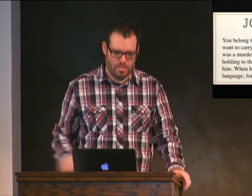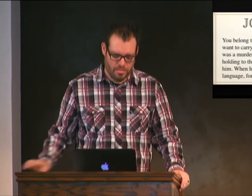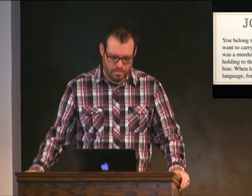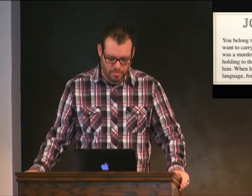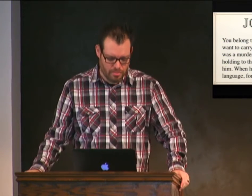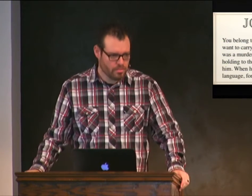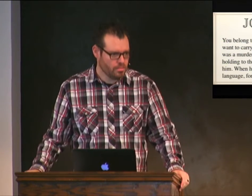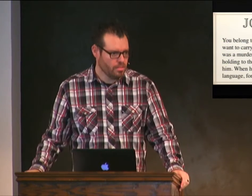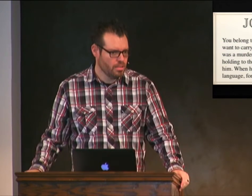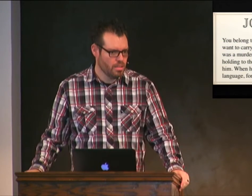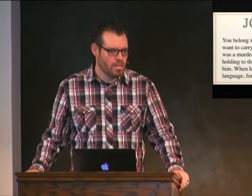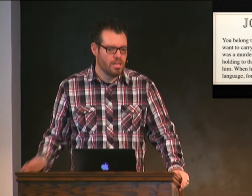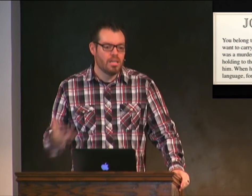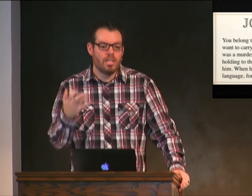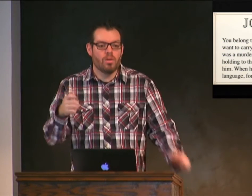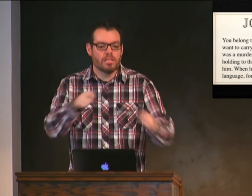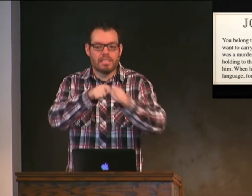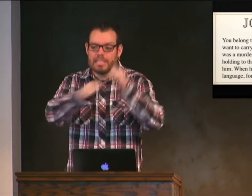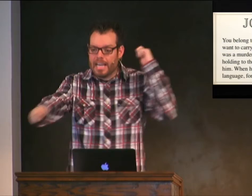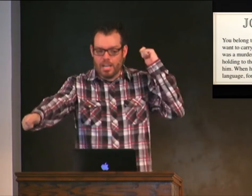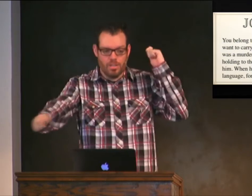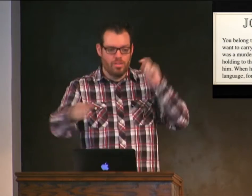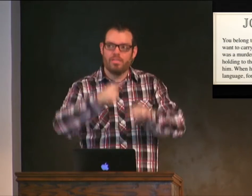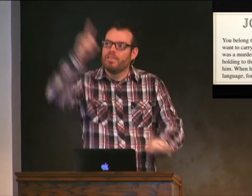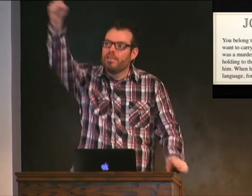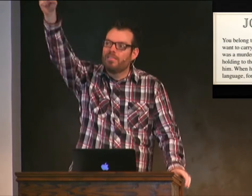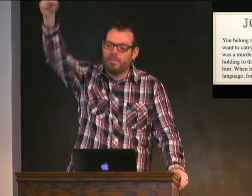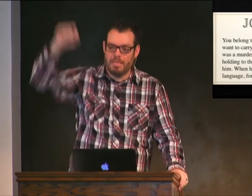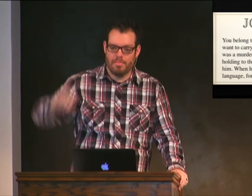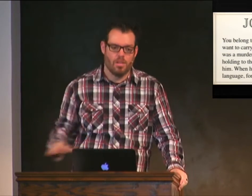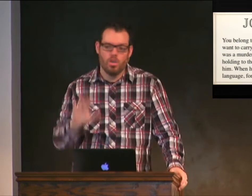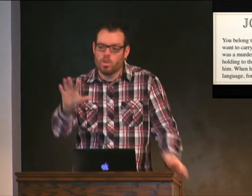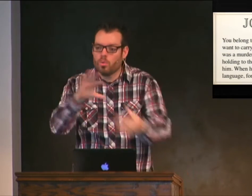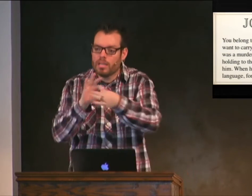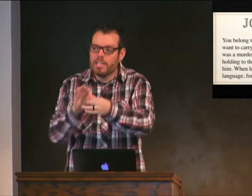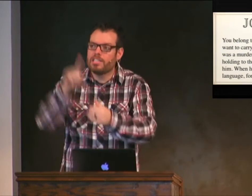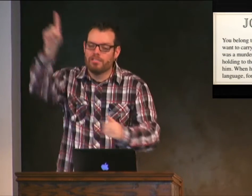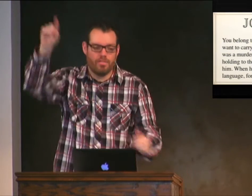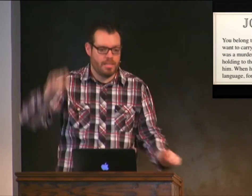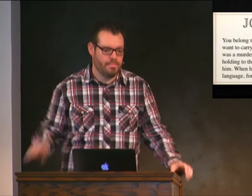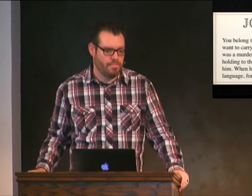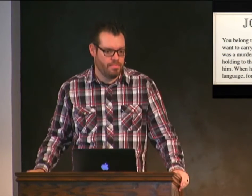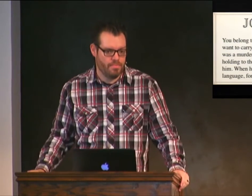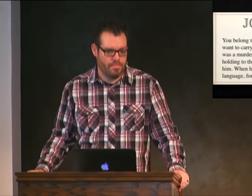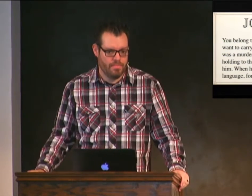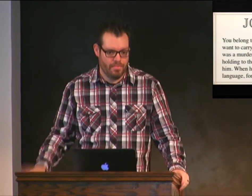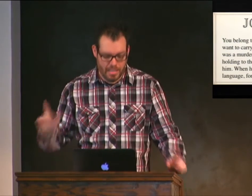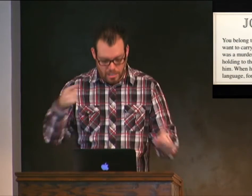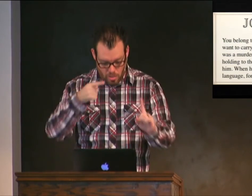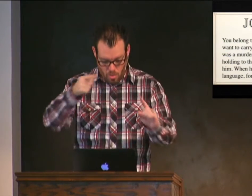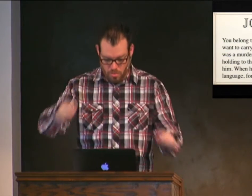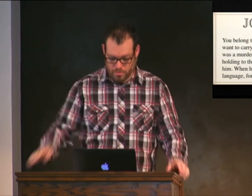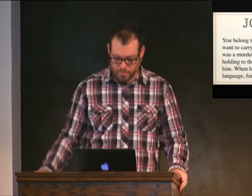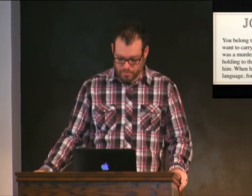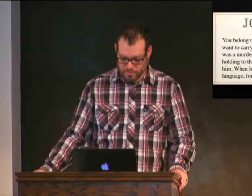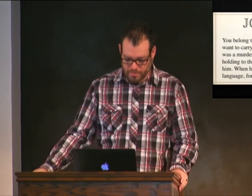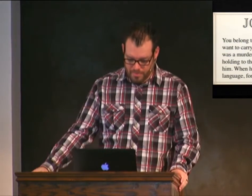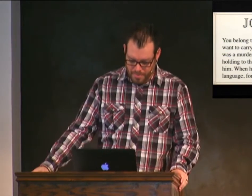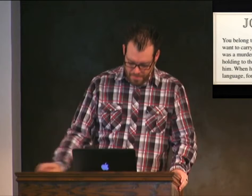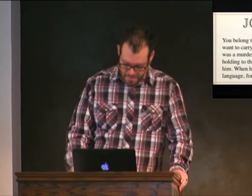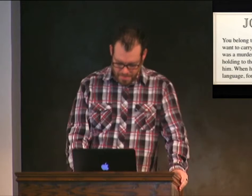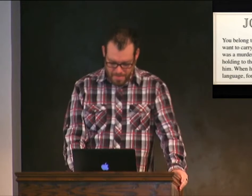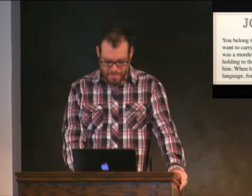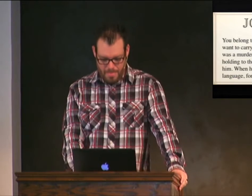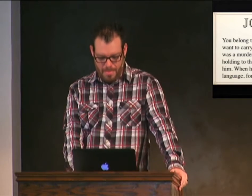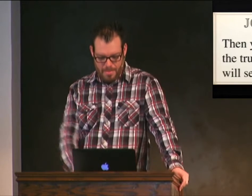you. He wants to tear you from him, your relationship from him. That's his goal.